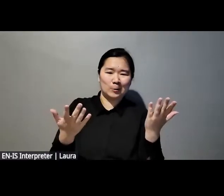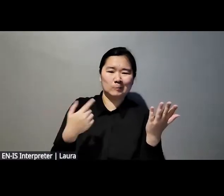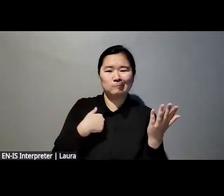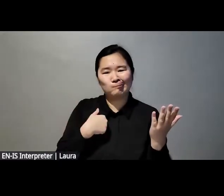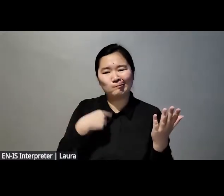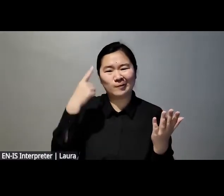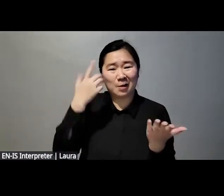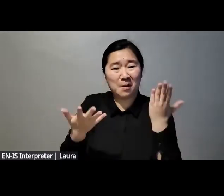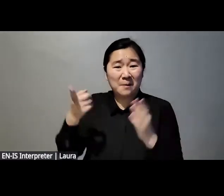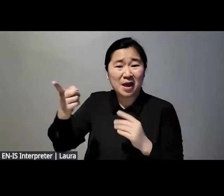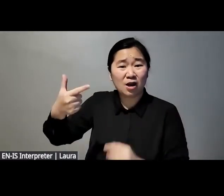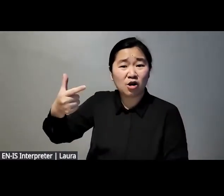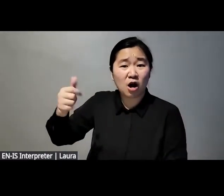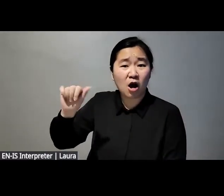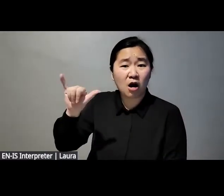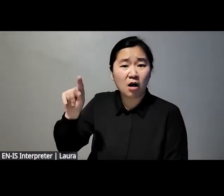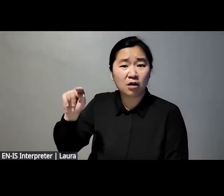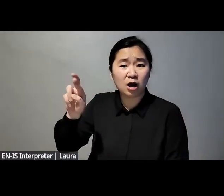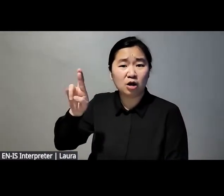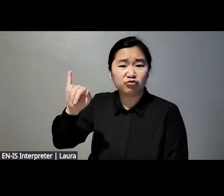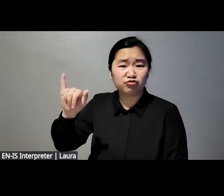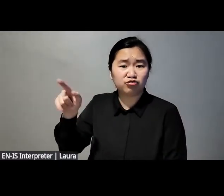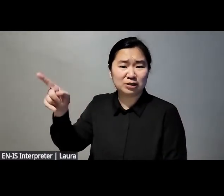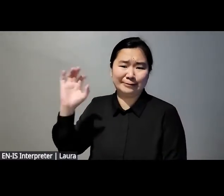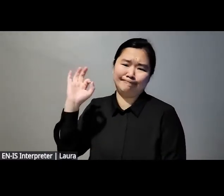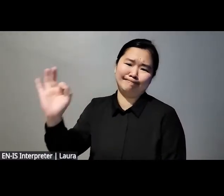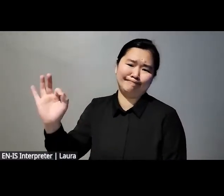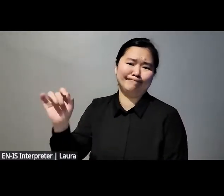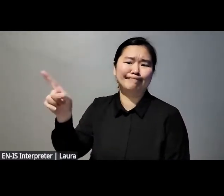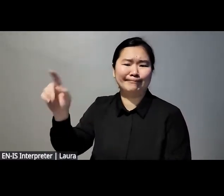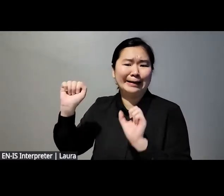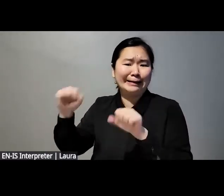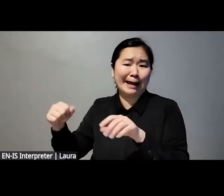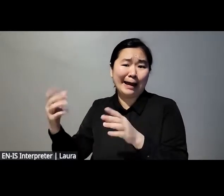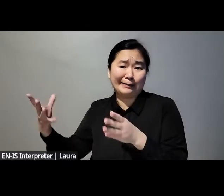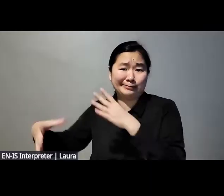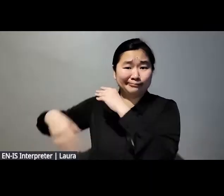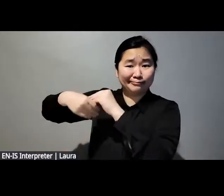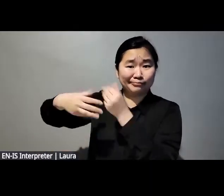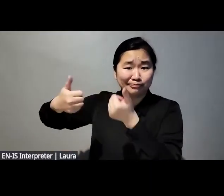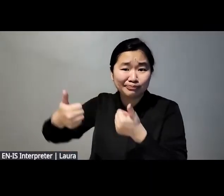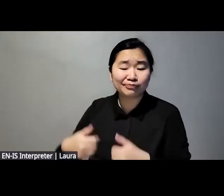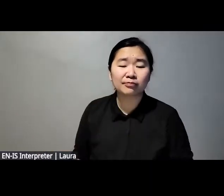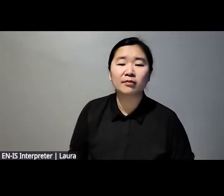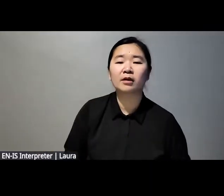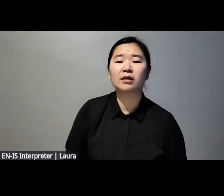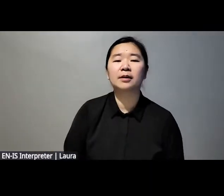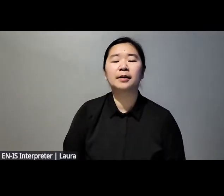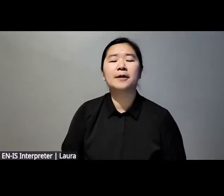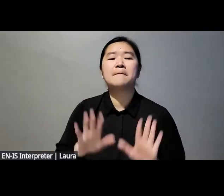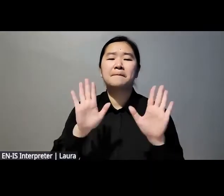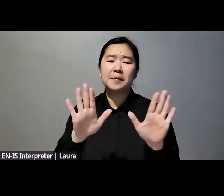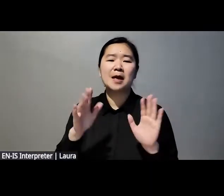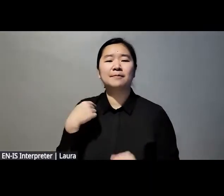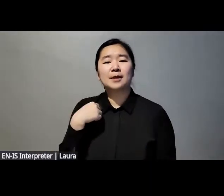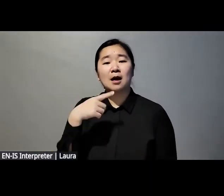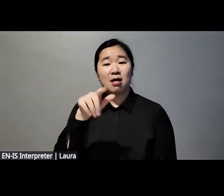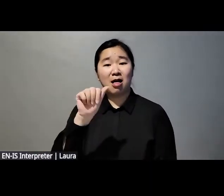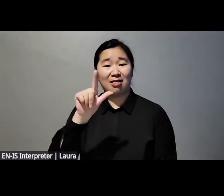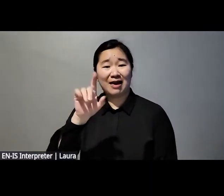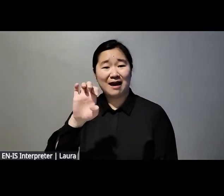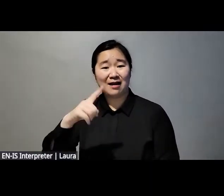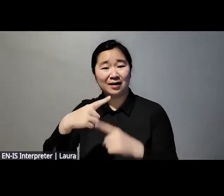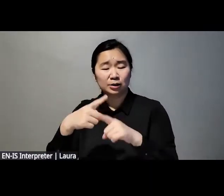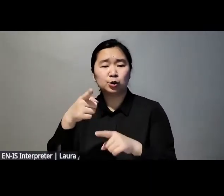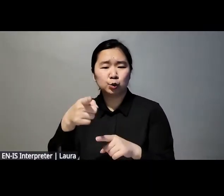partner we didn't talk about in the paper, and they are very critical. And I would not see them as barriers. I